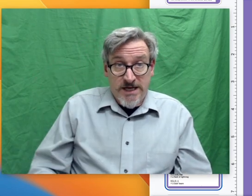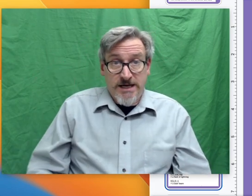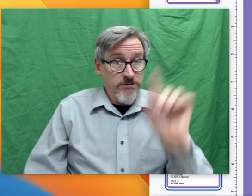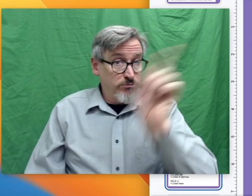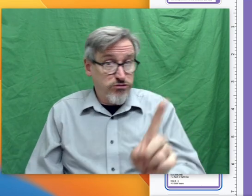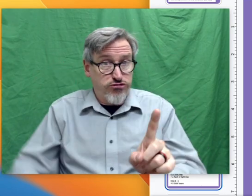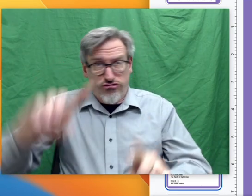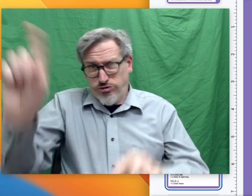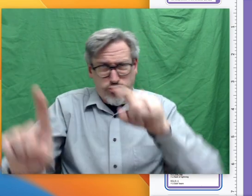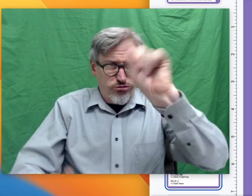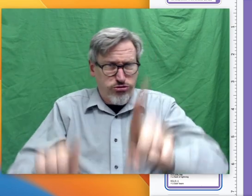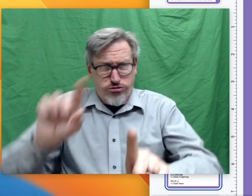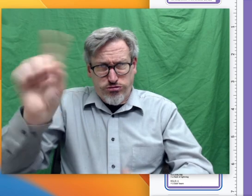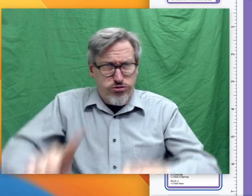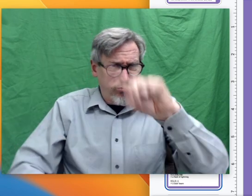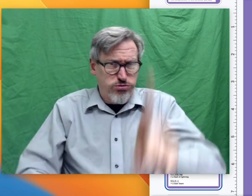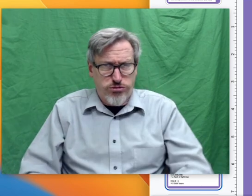lightning,